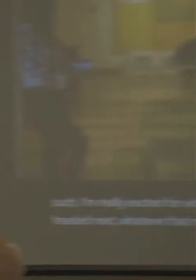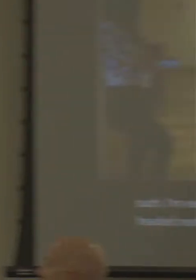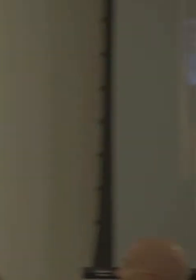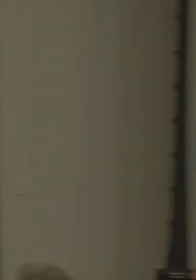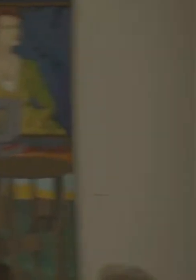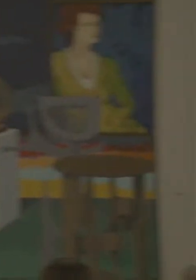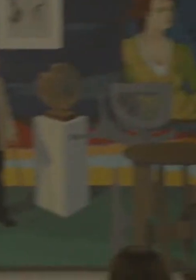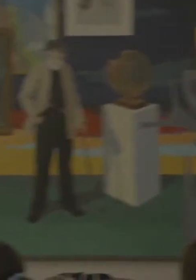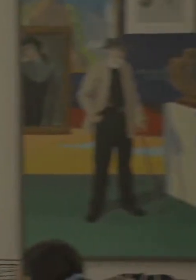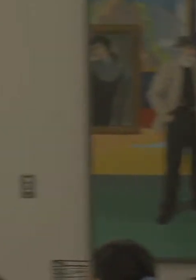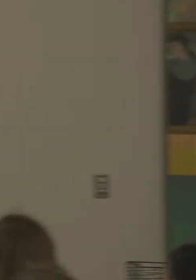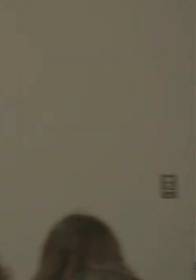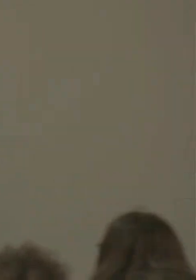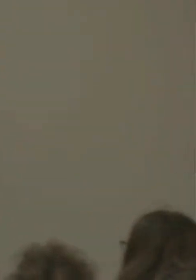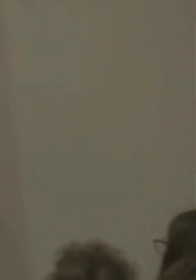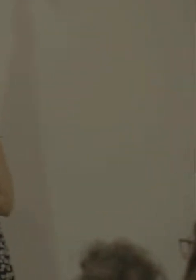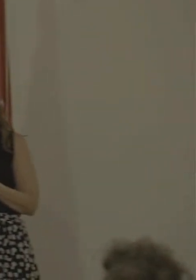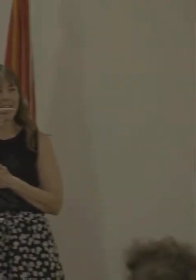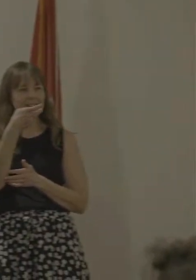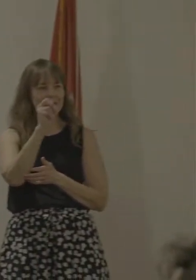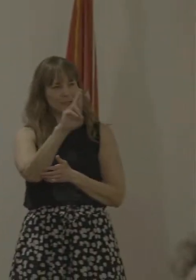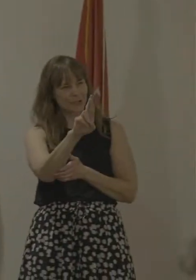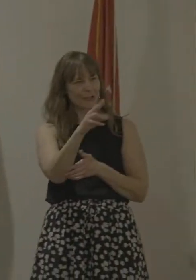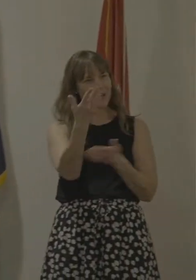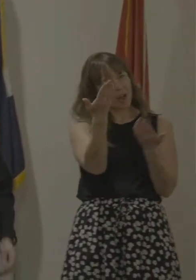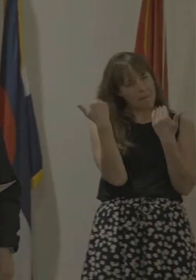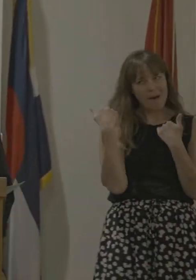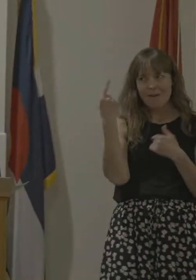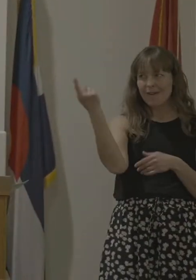Our next graduate is Esther. Come on up.